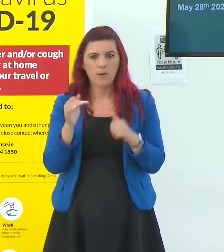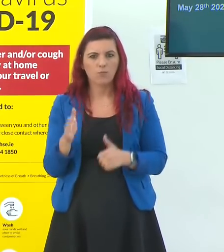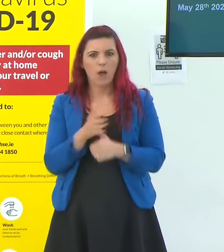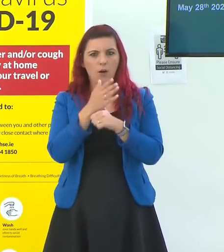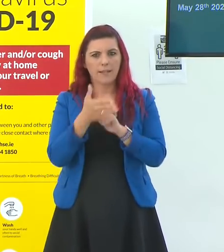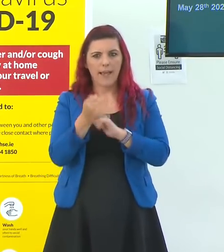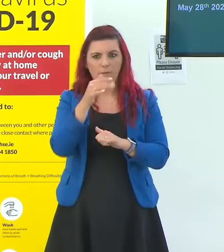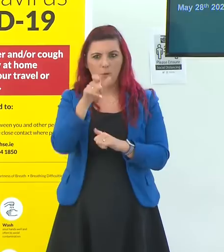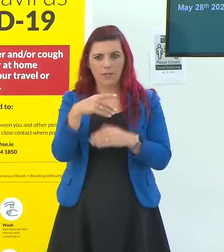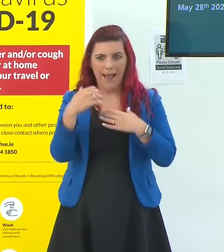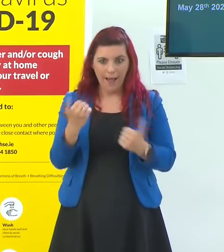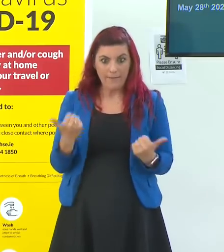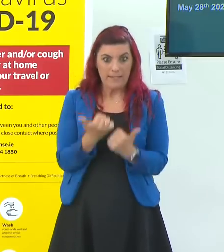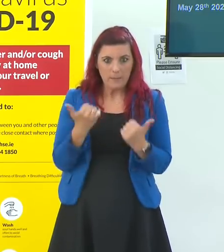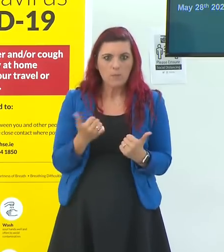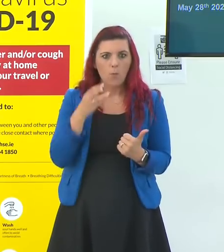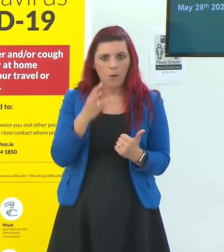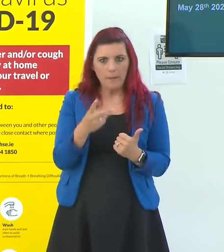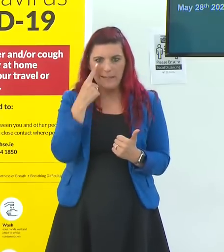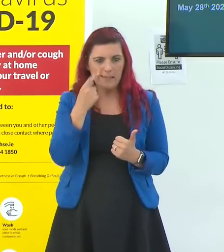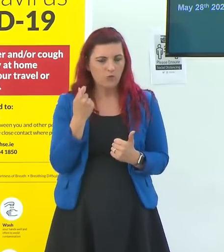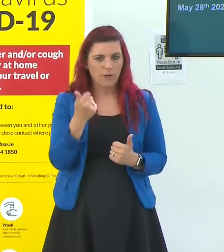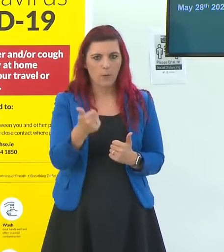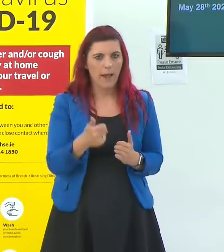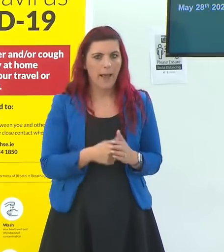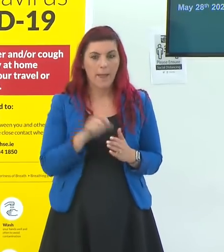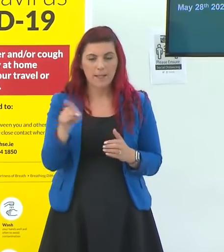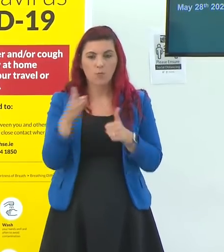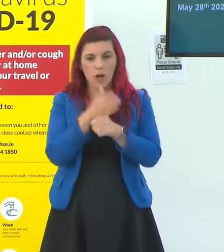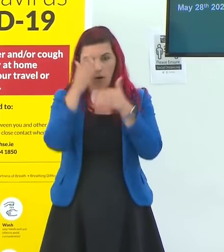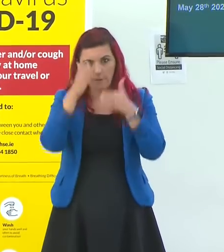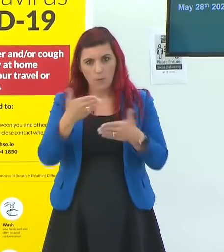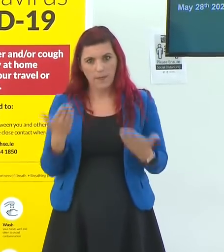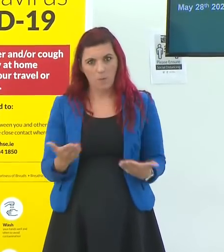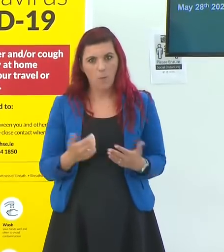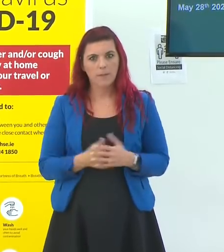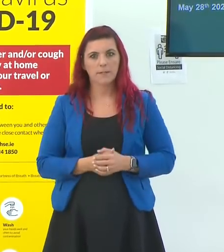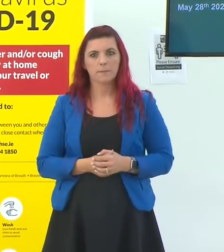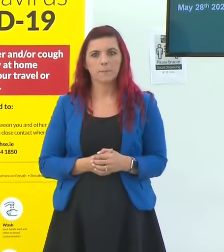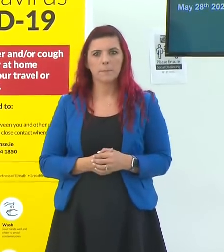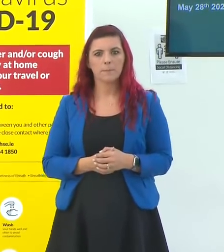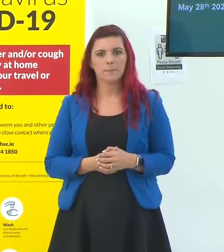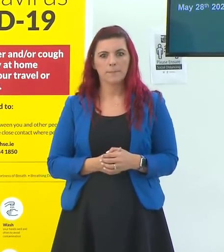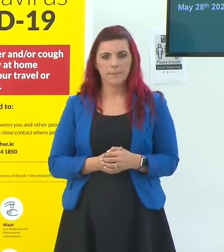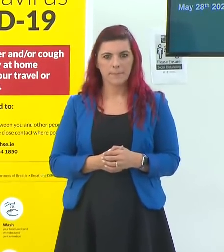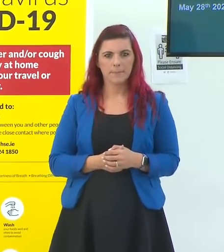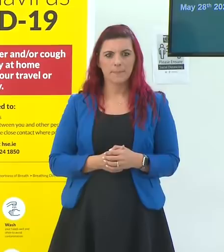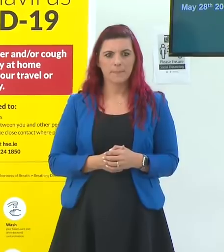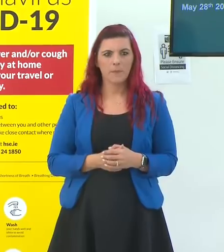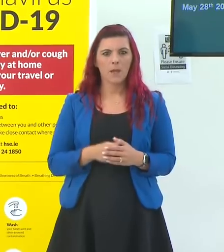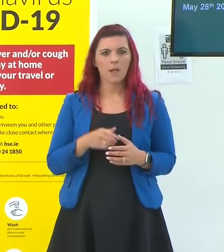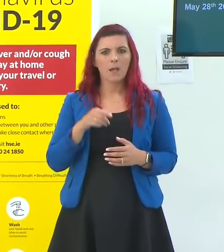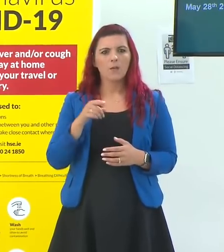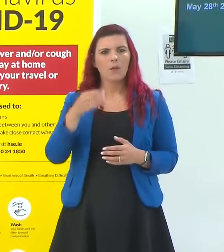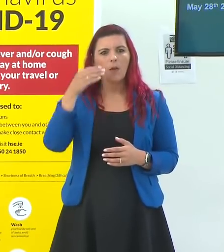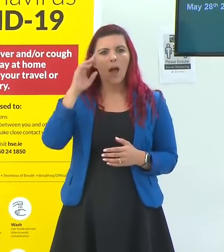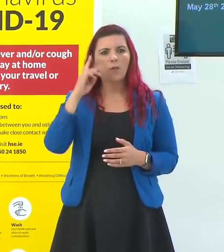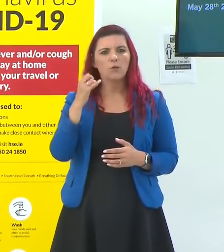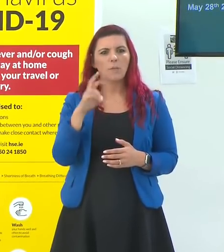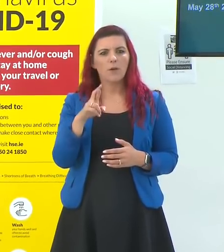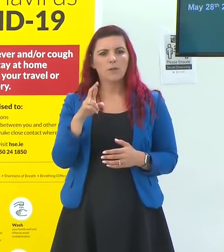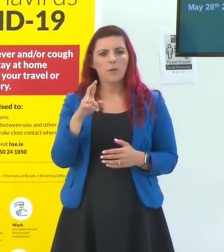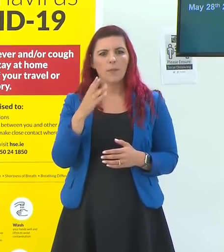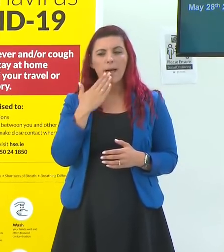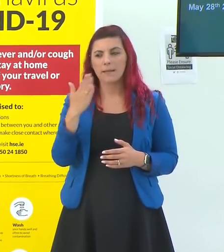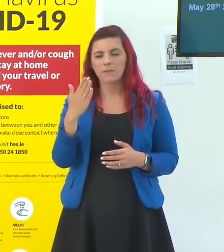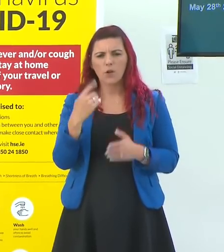our priority is at this point in time. Okay, Liz, and then Jack. Hi, Liz Farsacci from the Irish Mirror. Thanks again for the